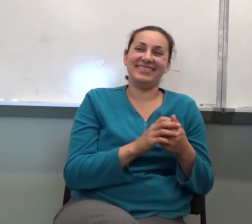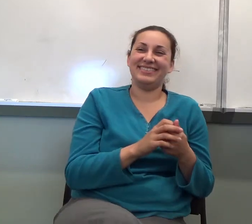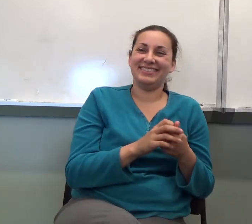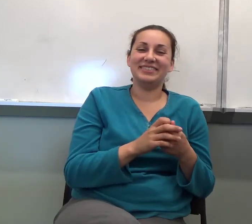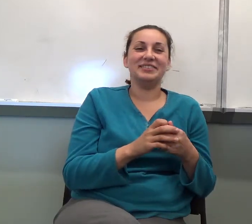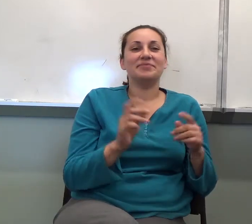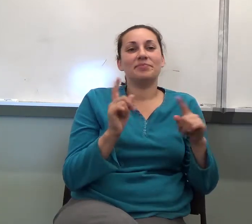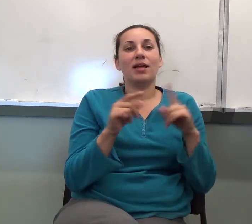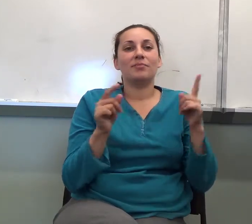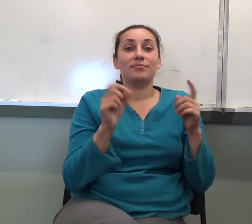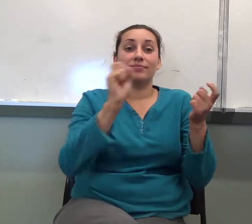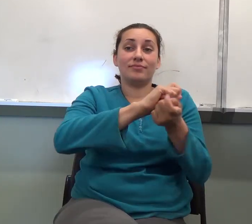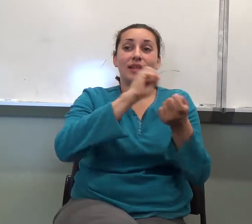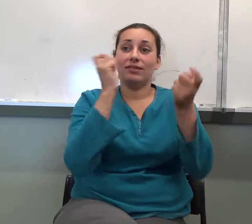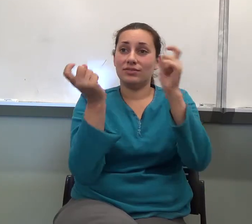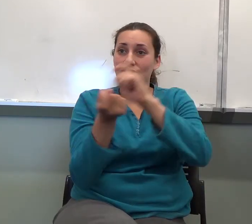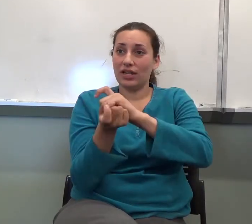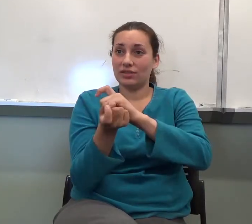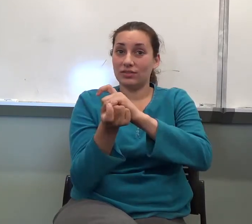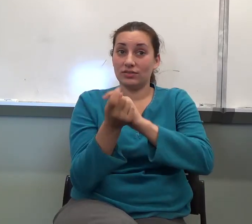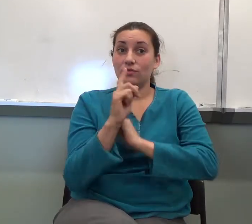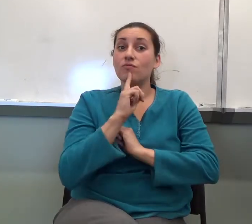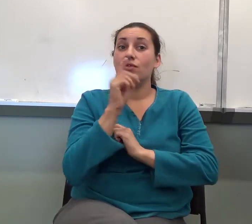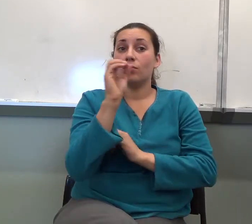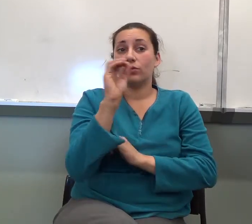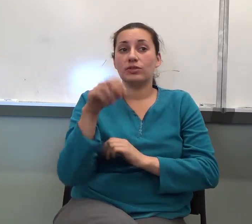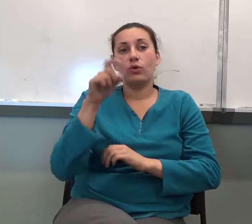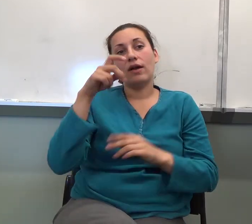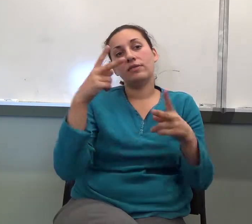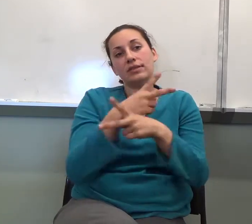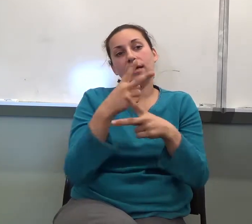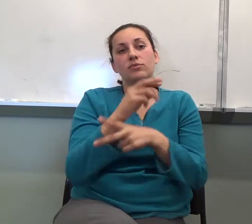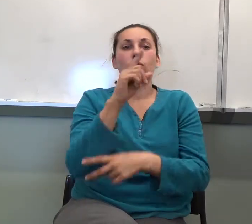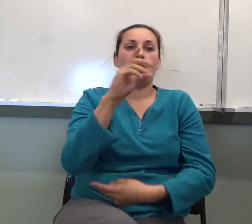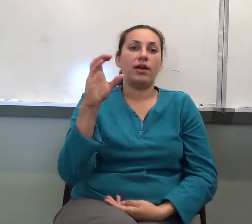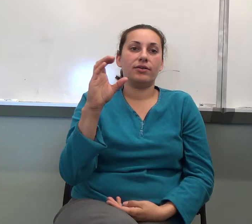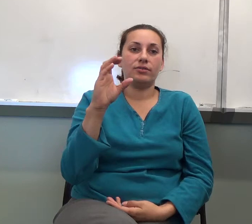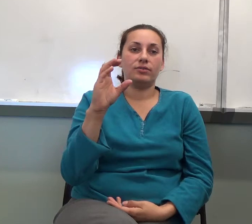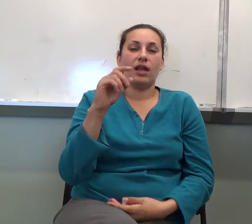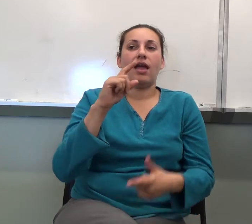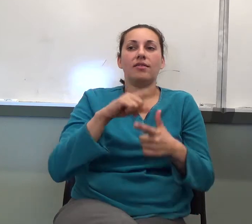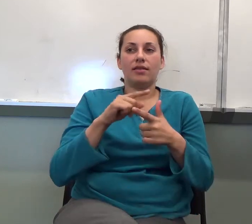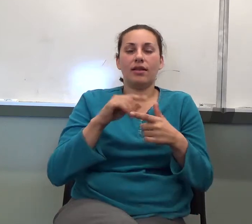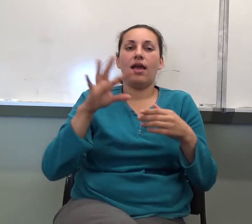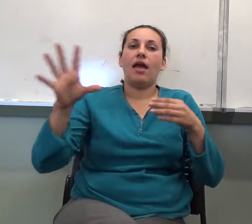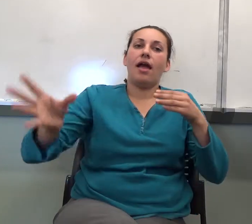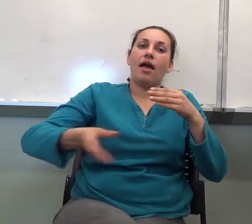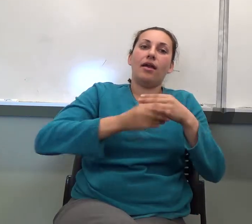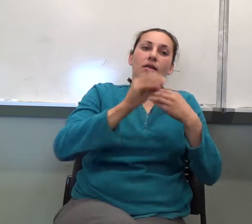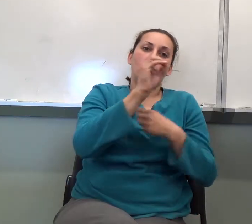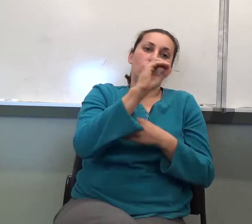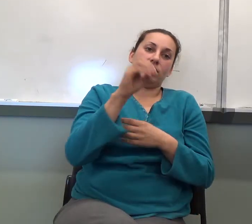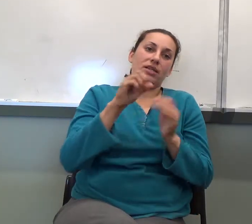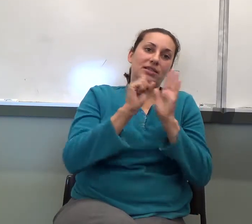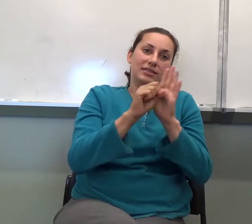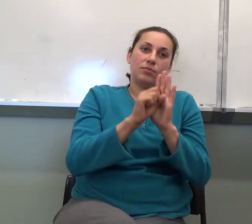that into an actual percent, you have to multiply by 100, then attach the percent sign. That's what you do to go from decimal to